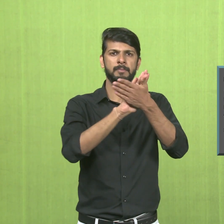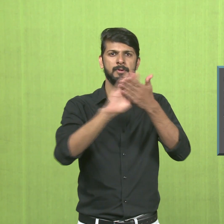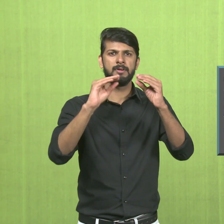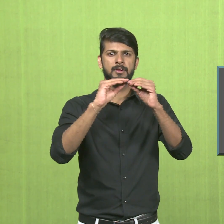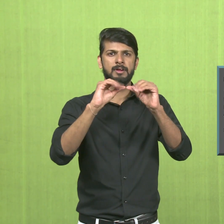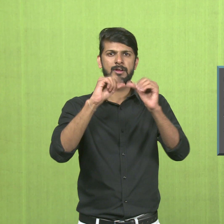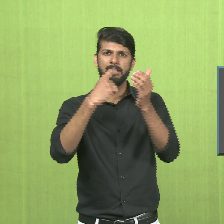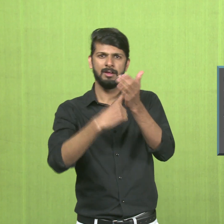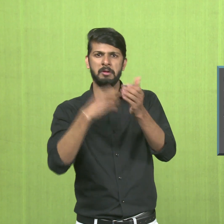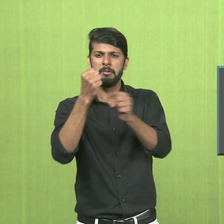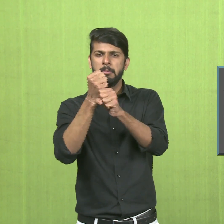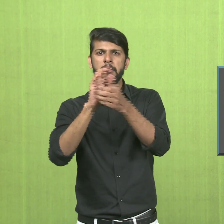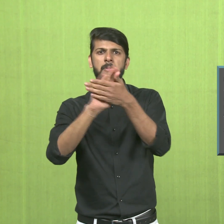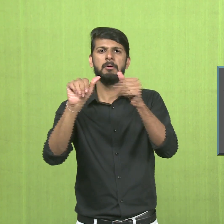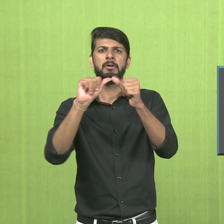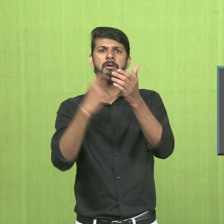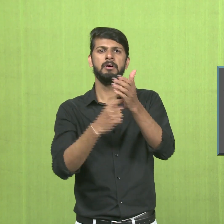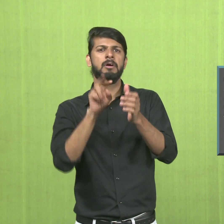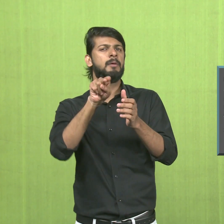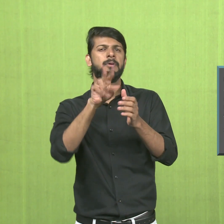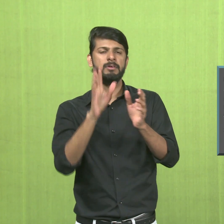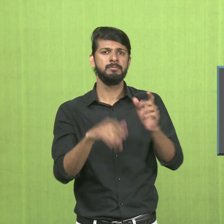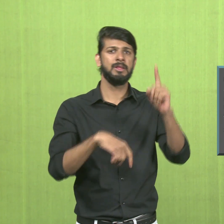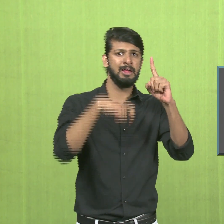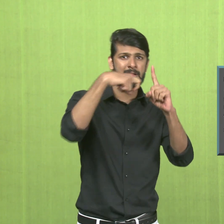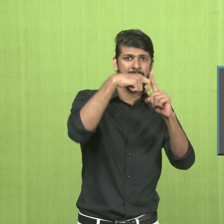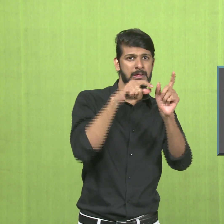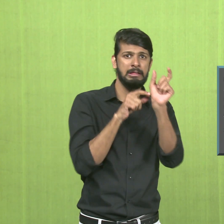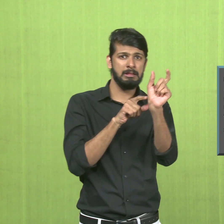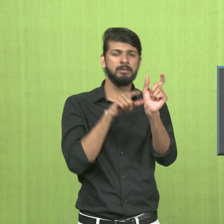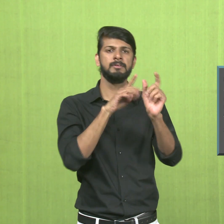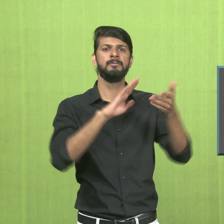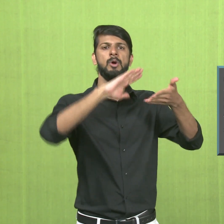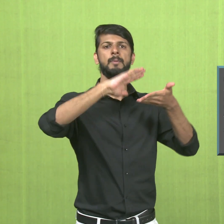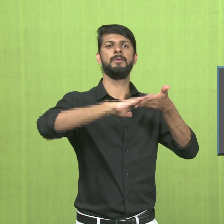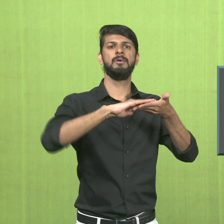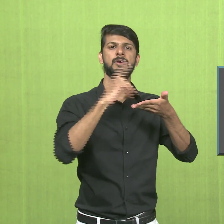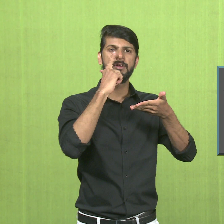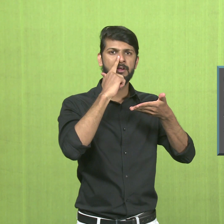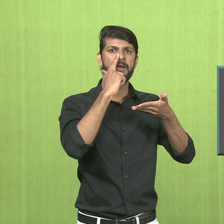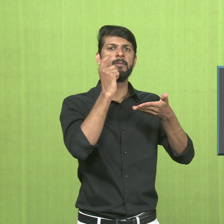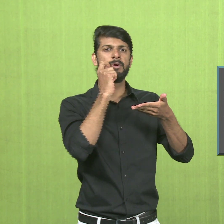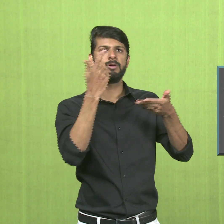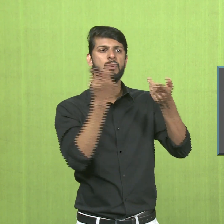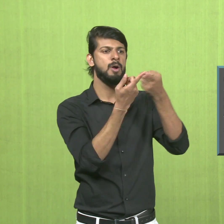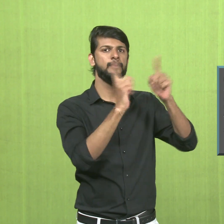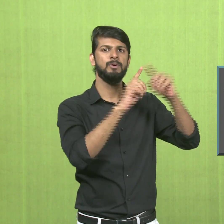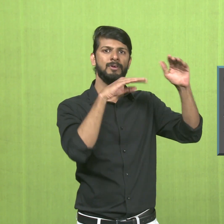This artwork is the Kohbar Ghar or the Kohbar Ghar. This is